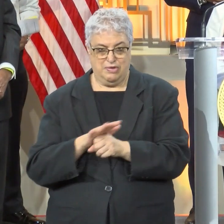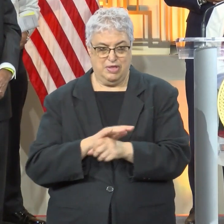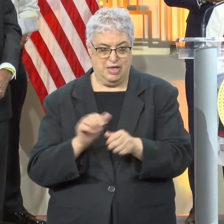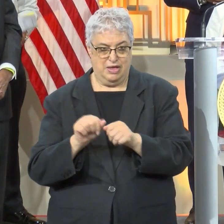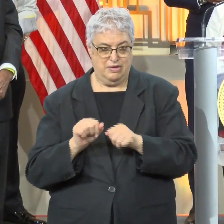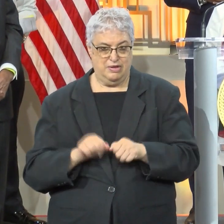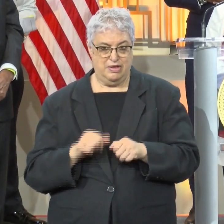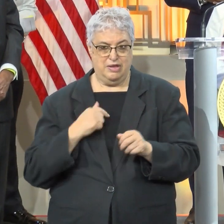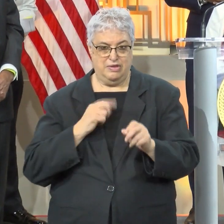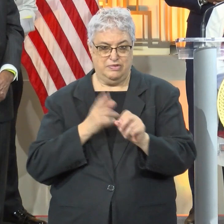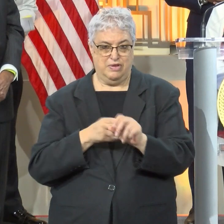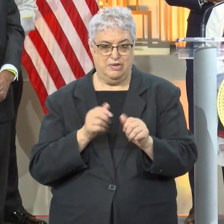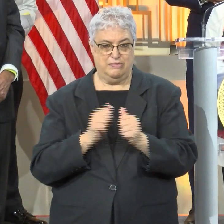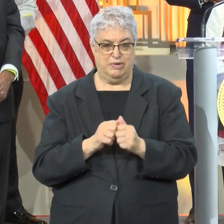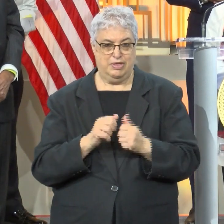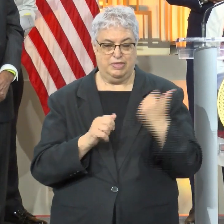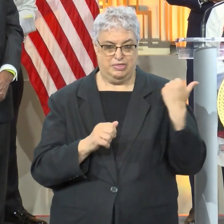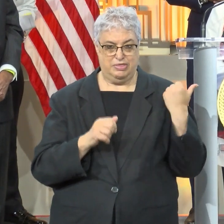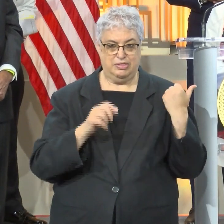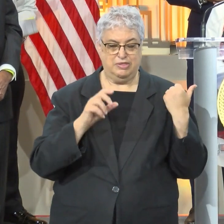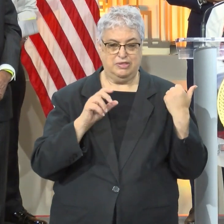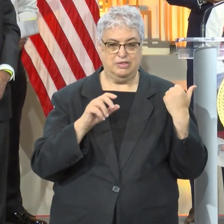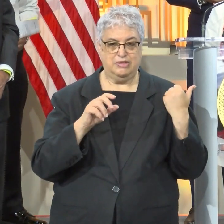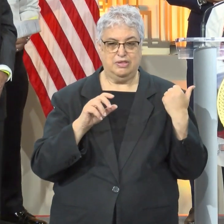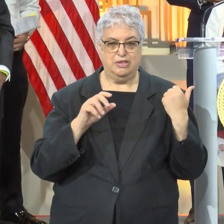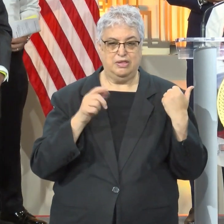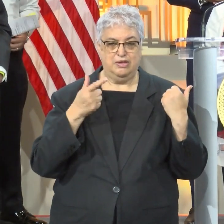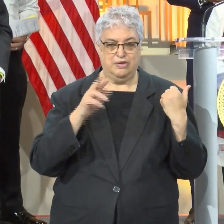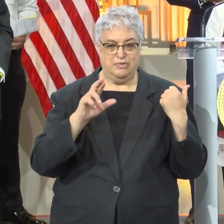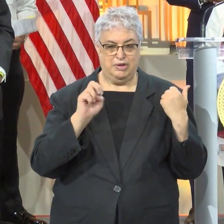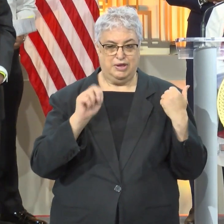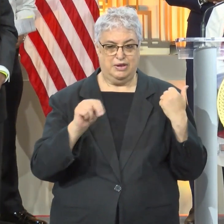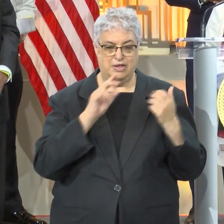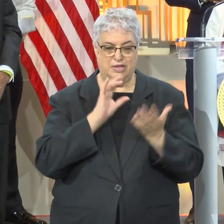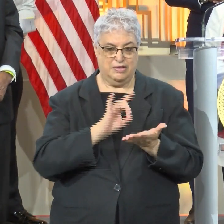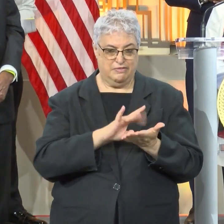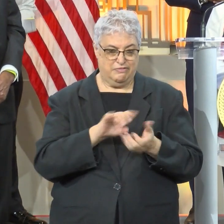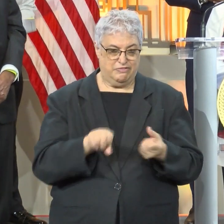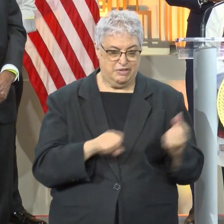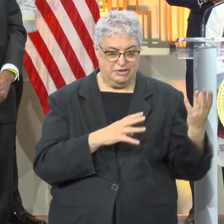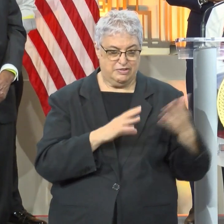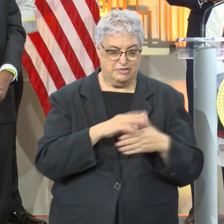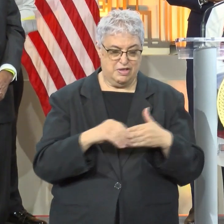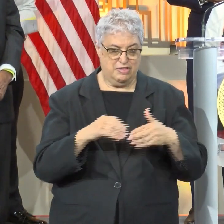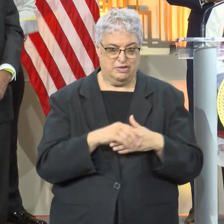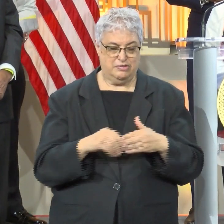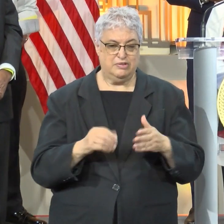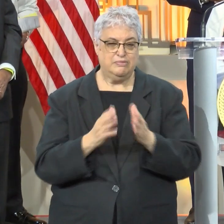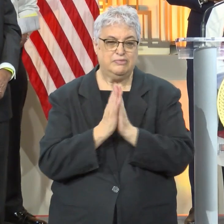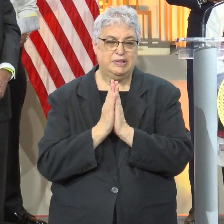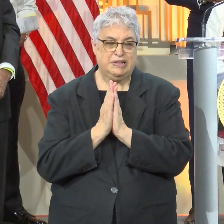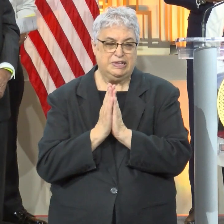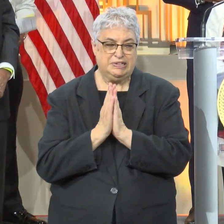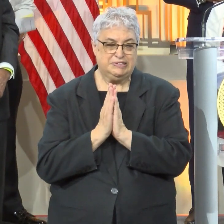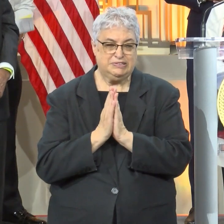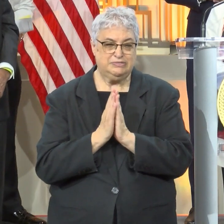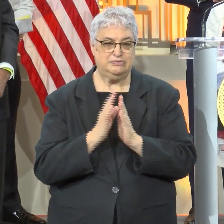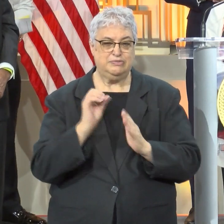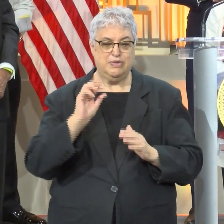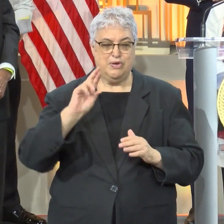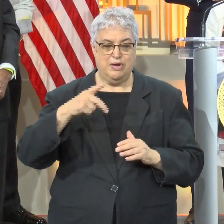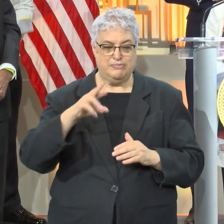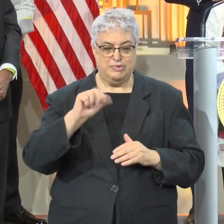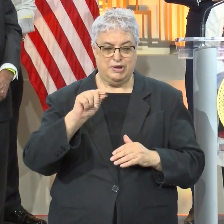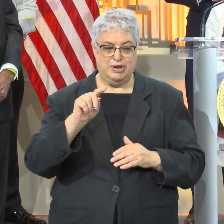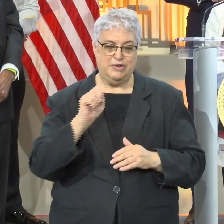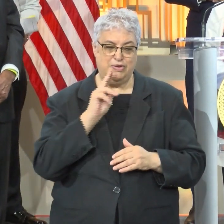I joined with my colleague on the eviction dollars, and I'd only make a plea that if corporate Houston